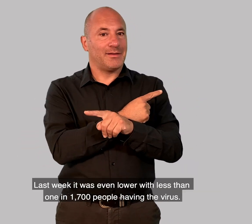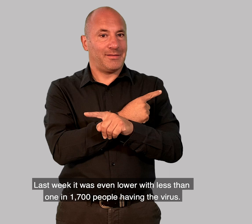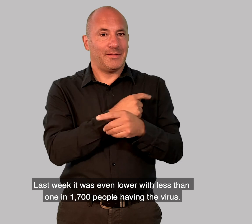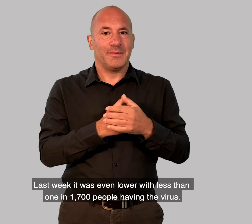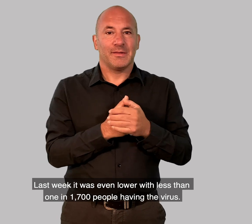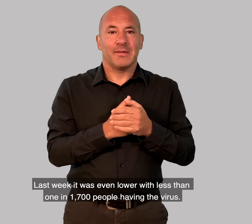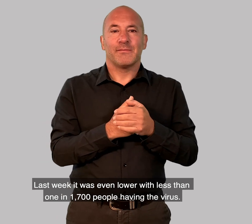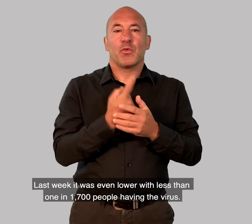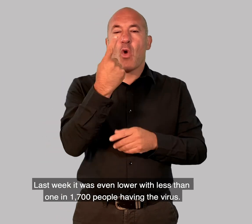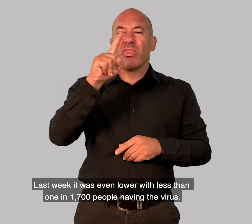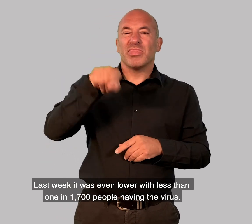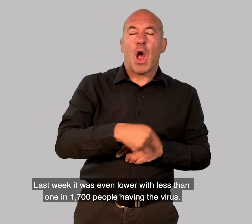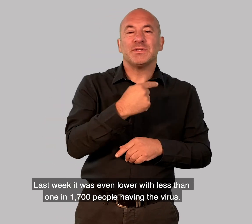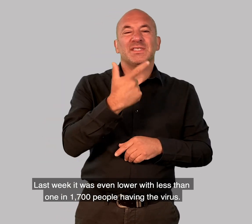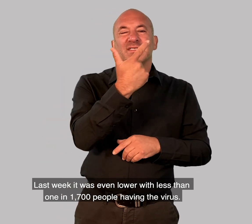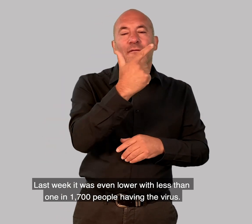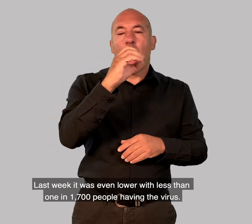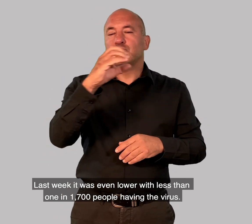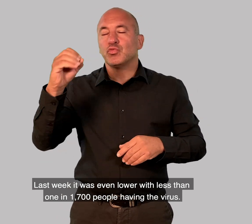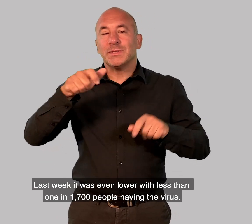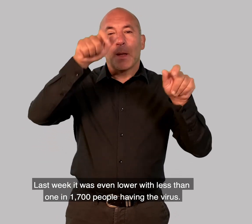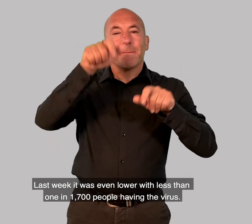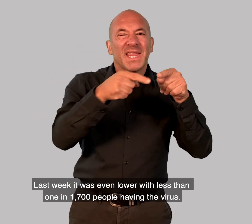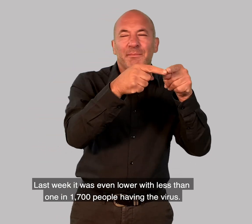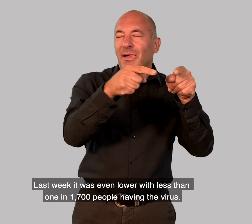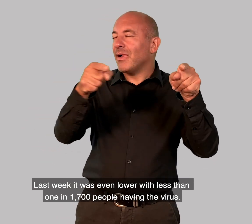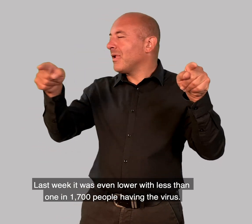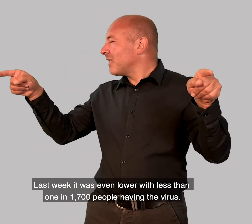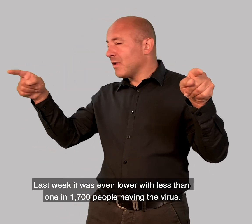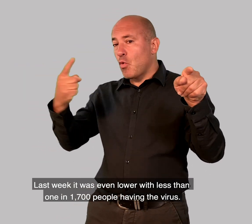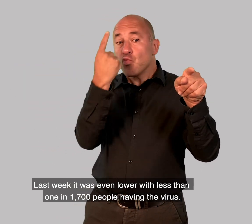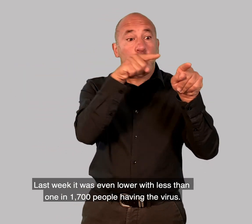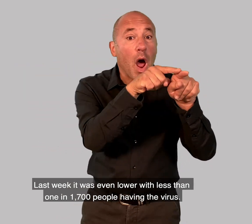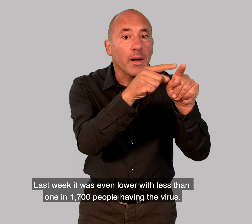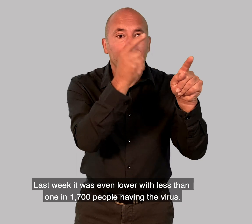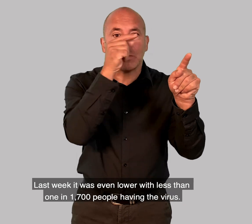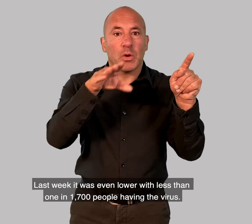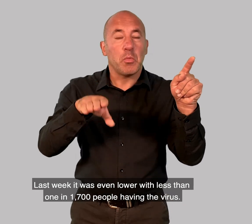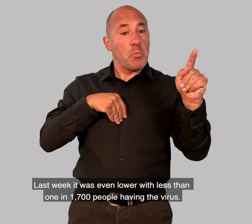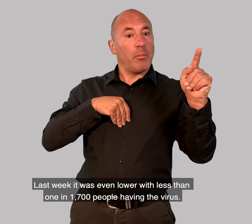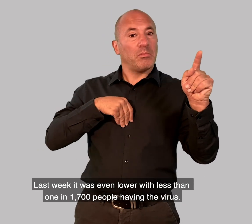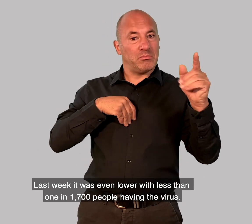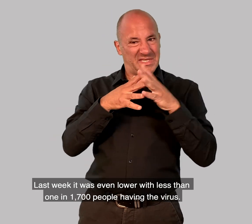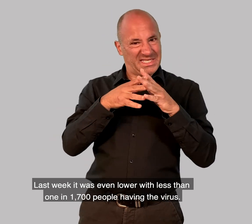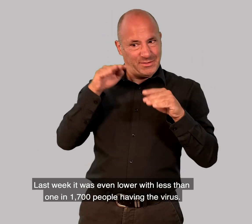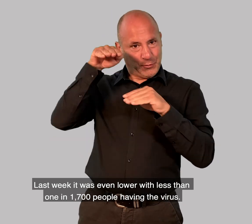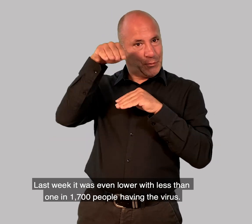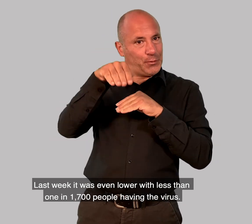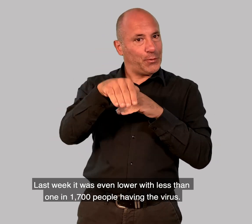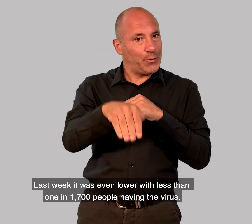Last week, it was even lower, with less than 1 in 1,700 people having the